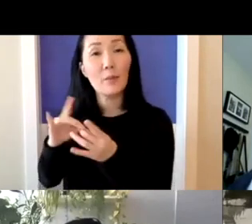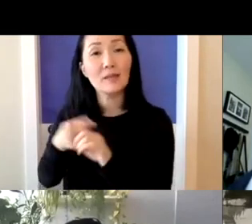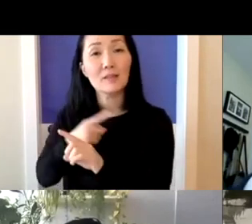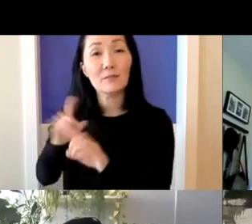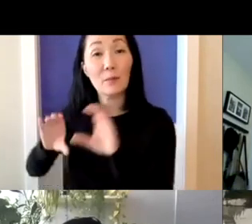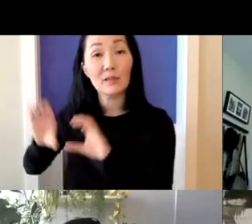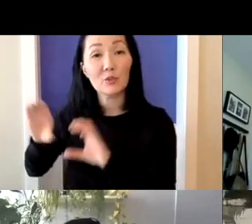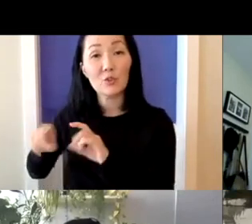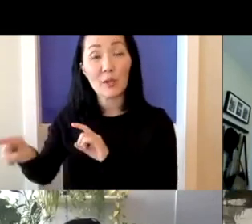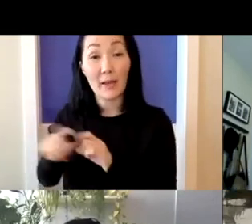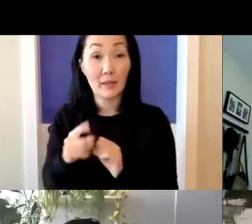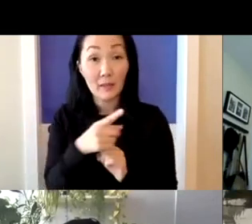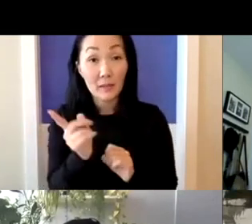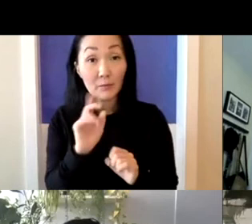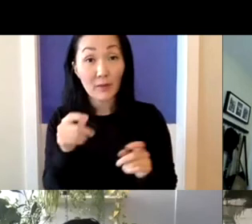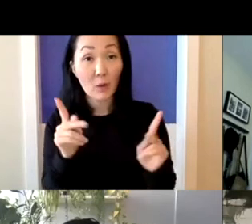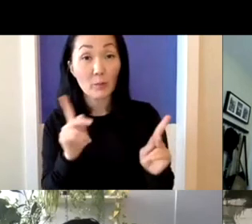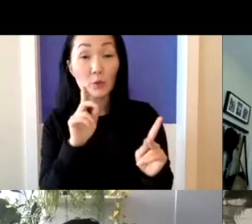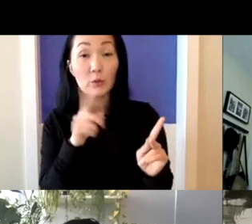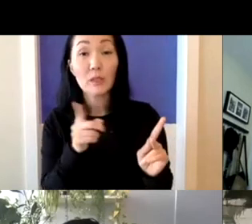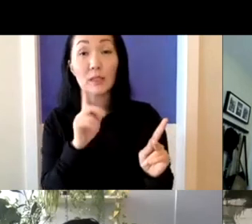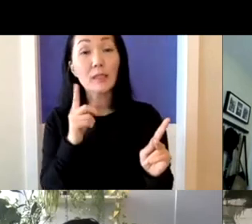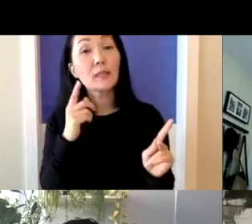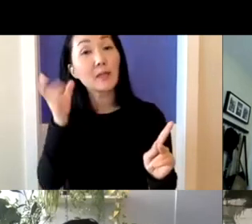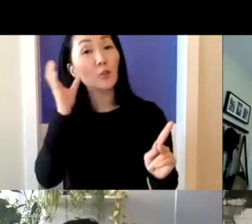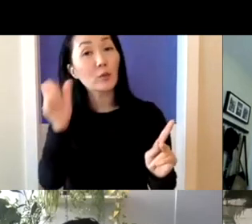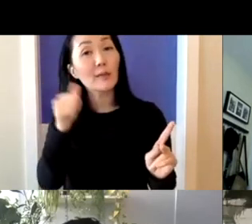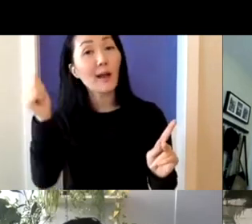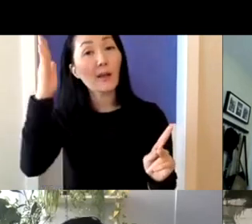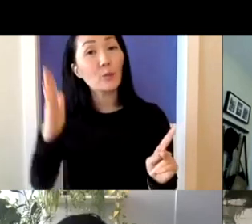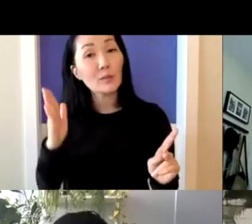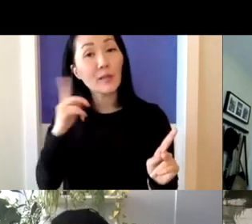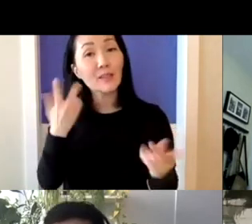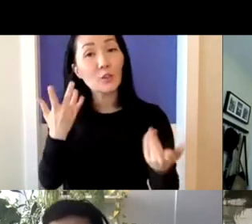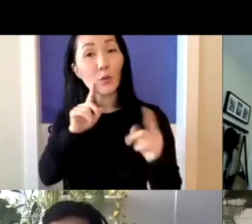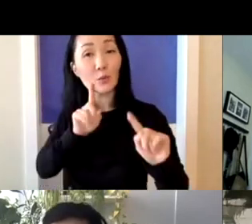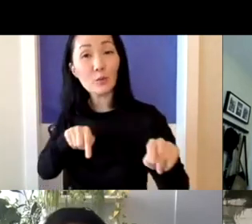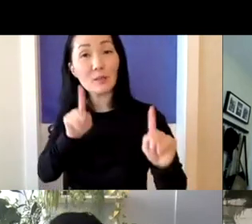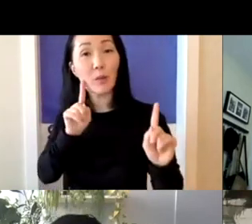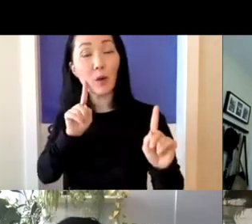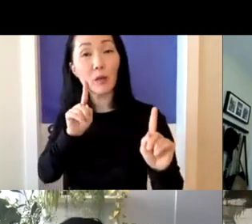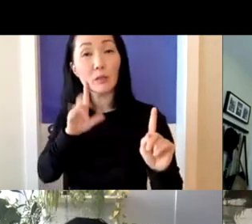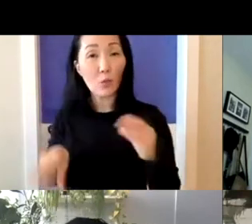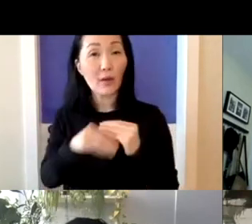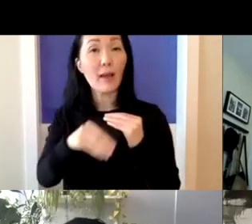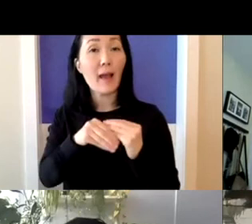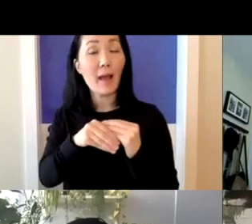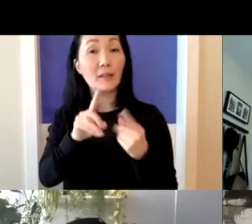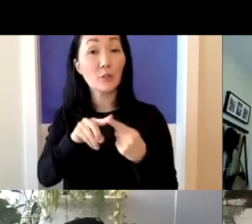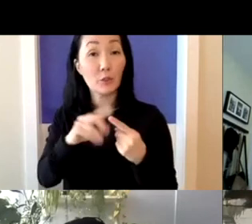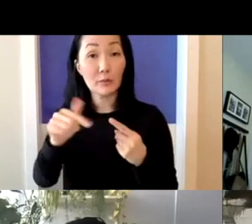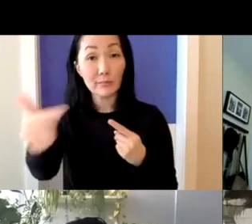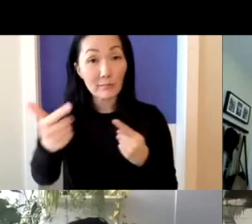opportunity, if there's something that you heard from someone else that you wanted to specifically respond to or build on. So opening